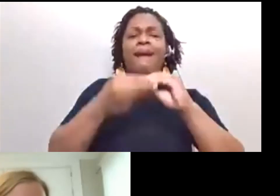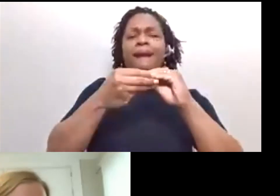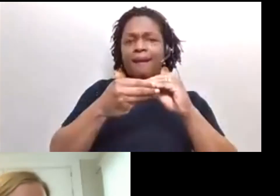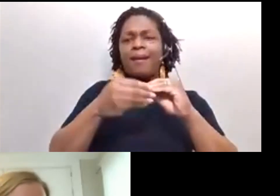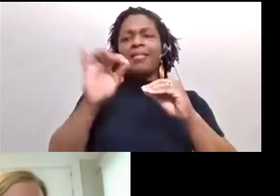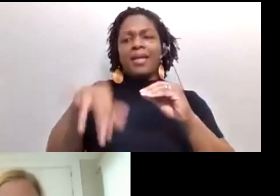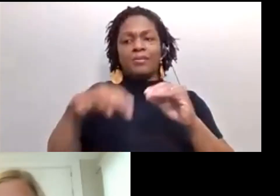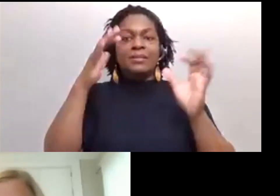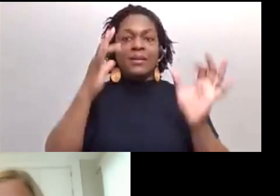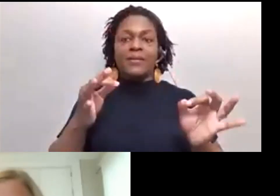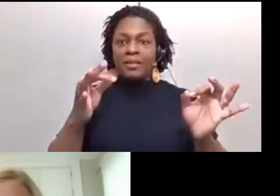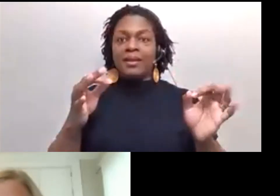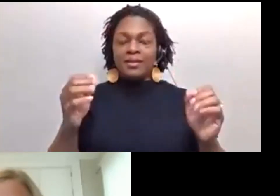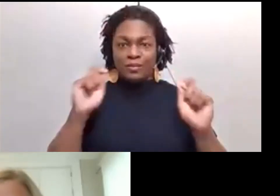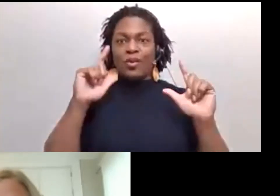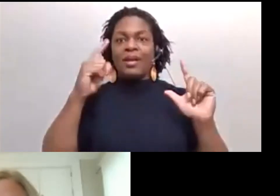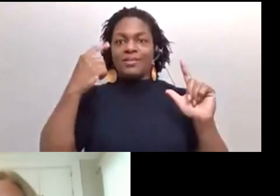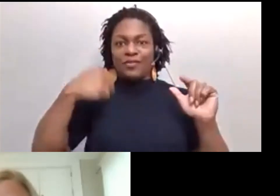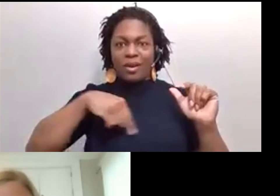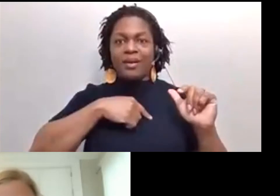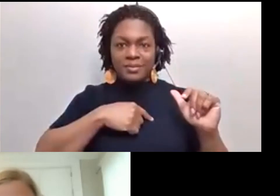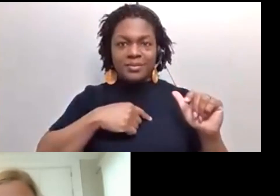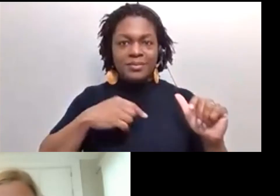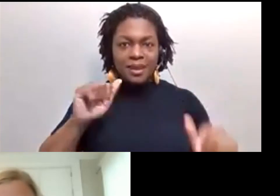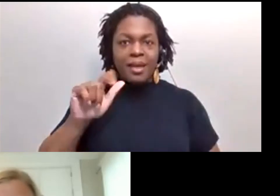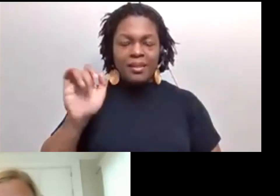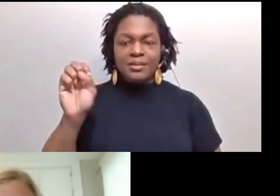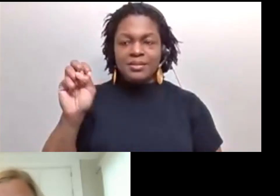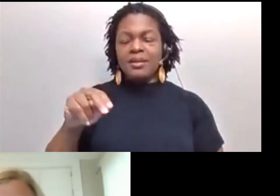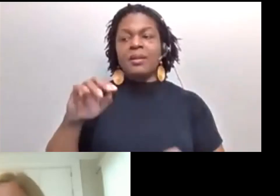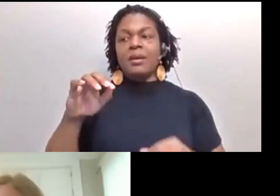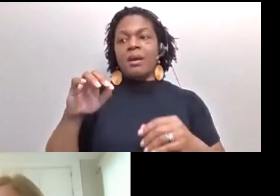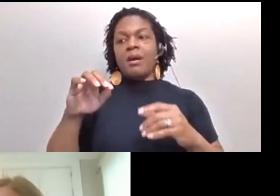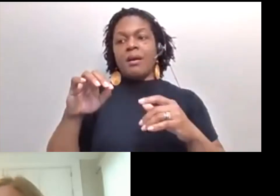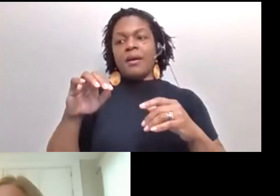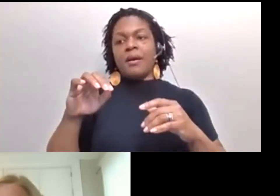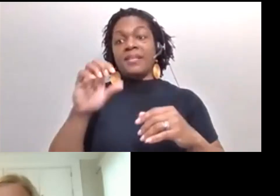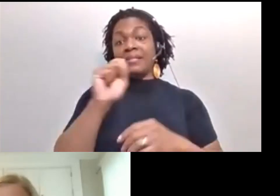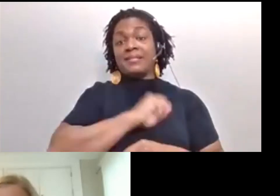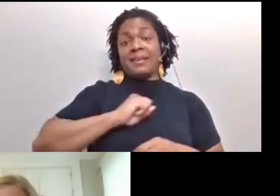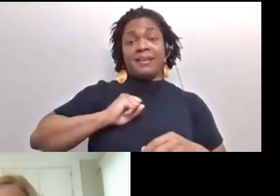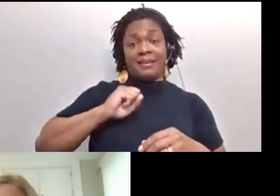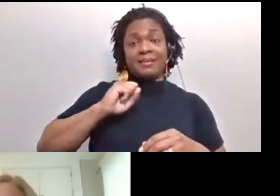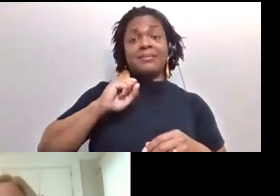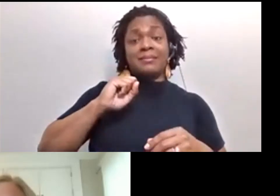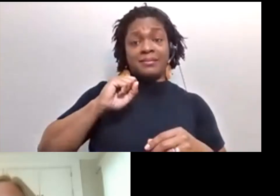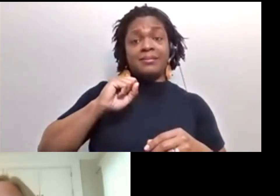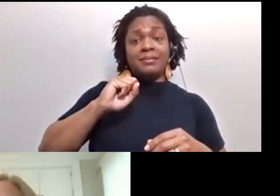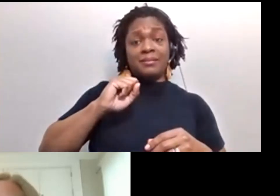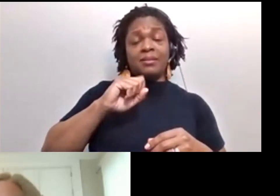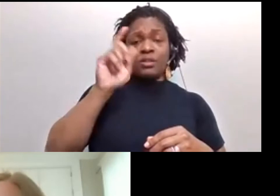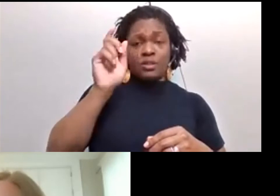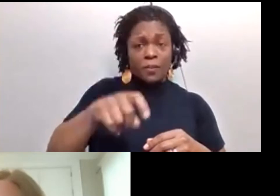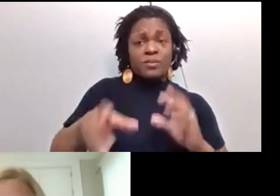definitely a surprise to us as well, Allison. The Senate side was supposed to add the aging piece. There were